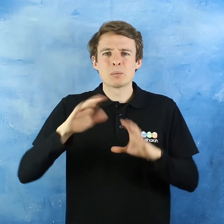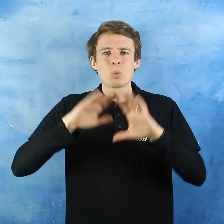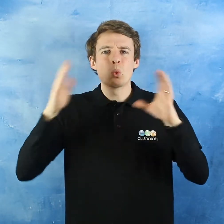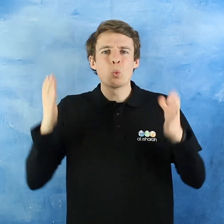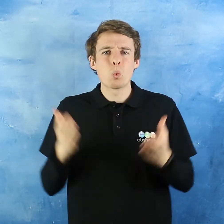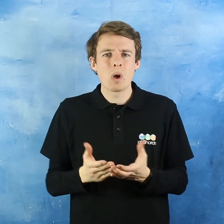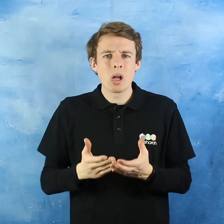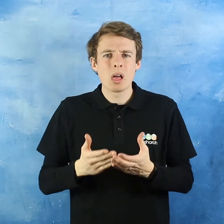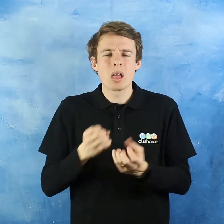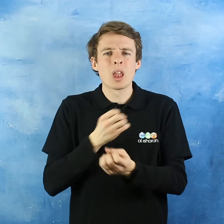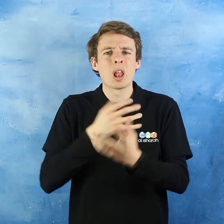genocide.